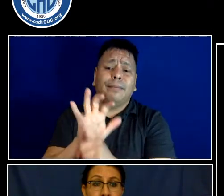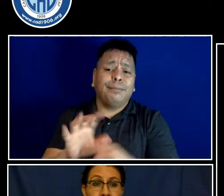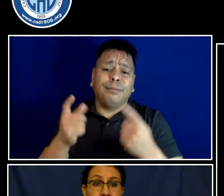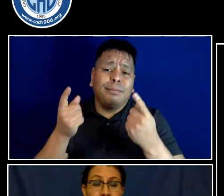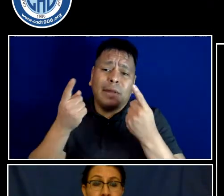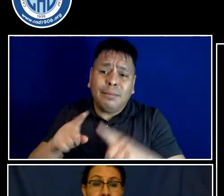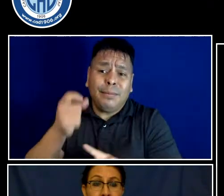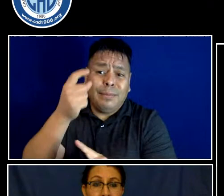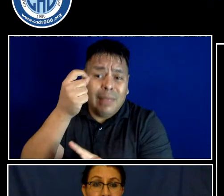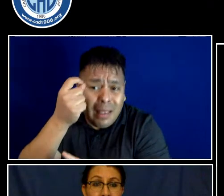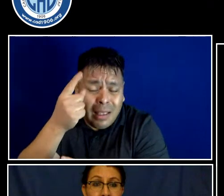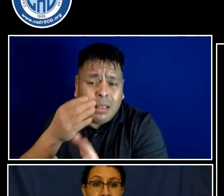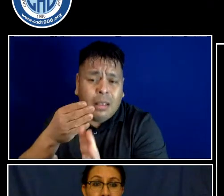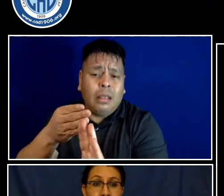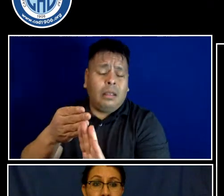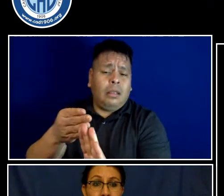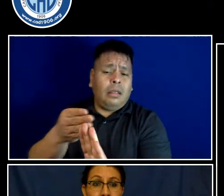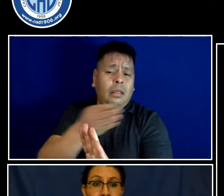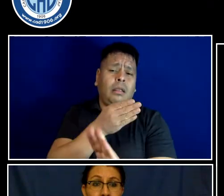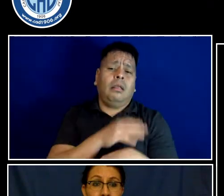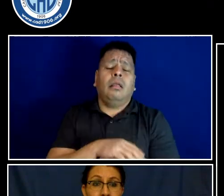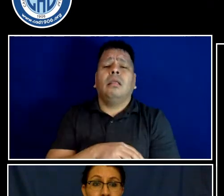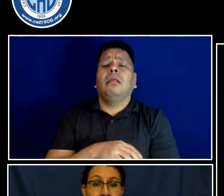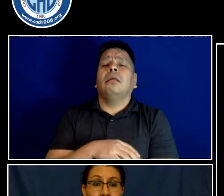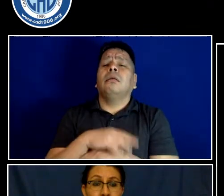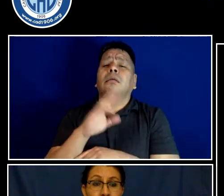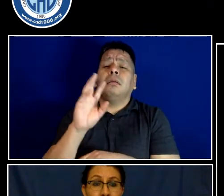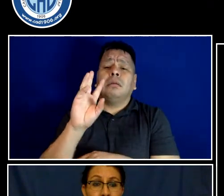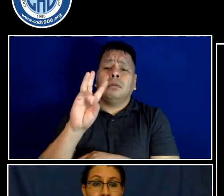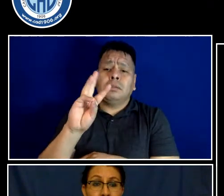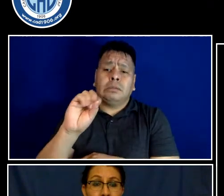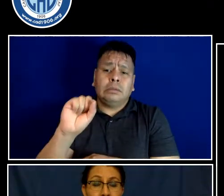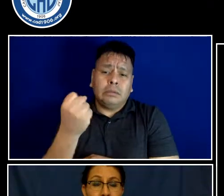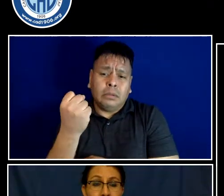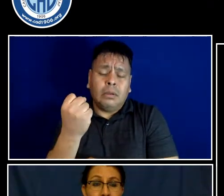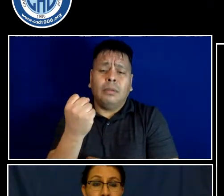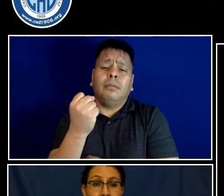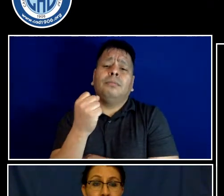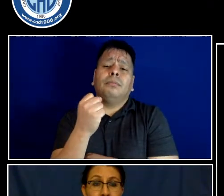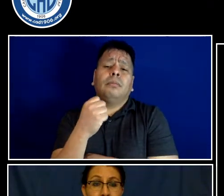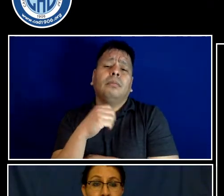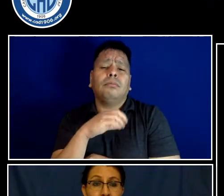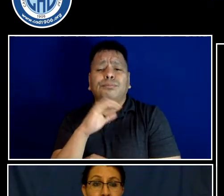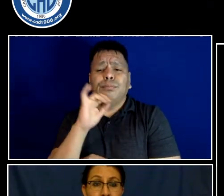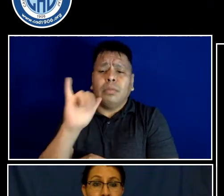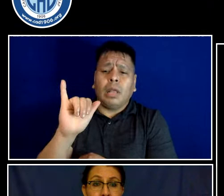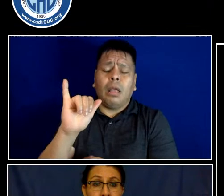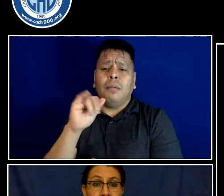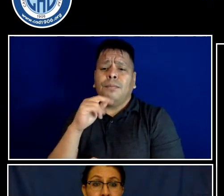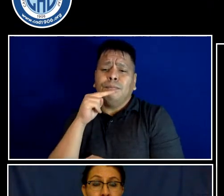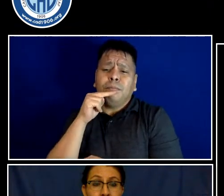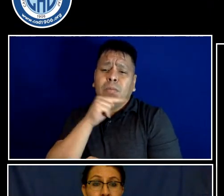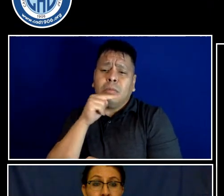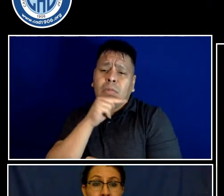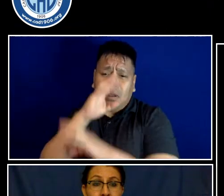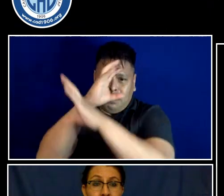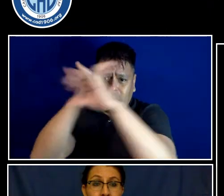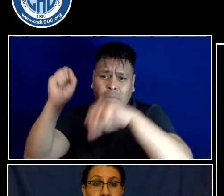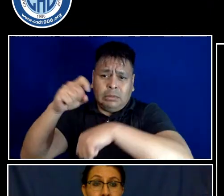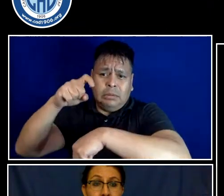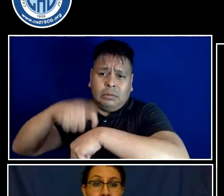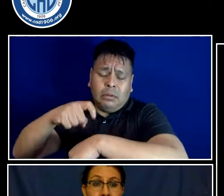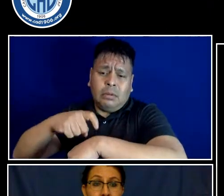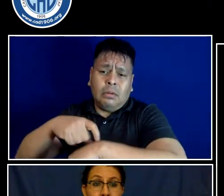Now, in the 90s, Hispanic became a popular, extremely popular term. However, prior to that,